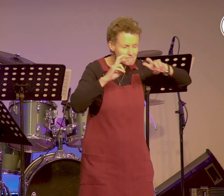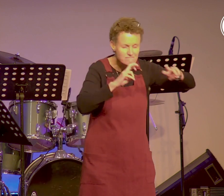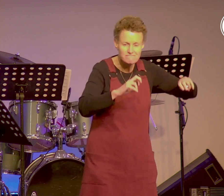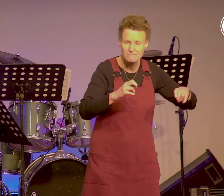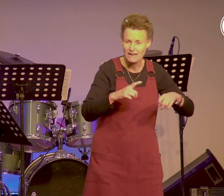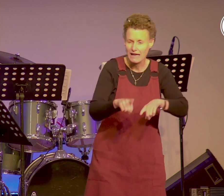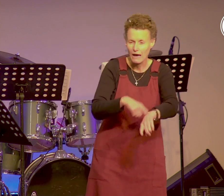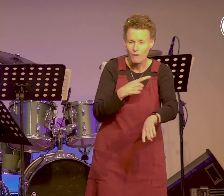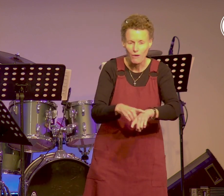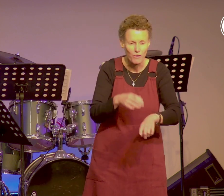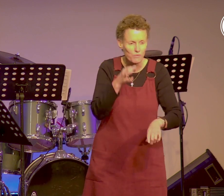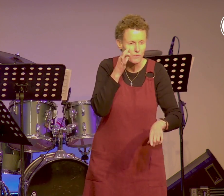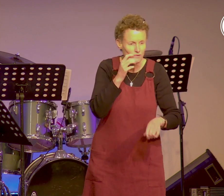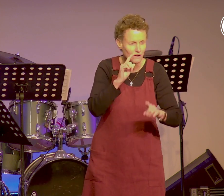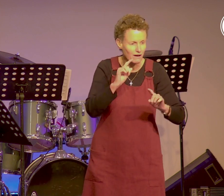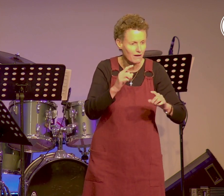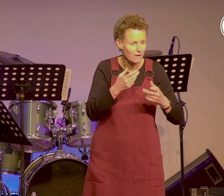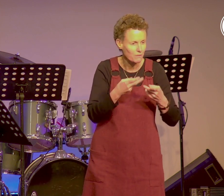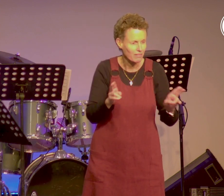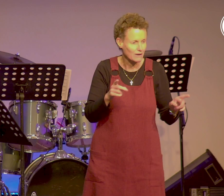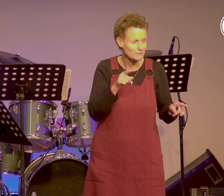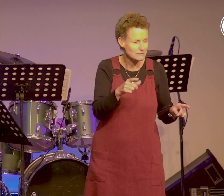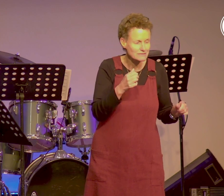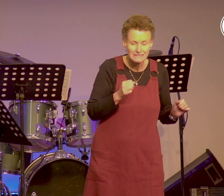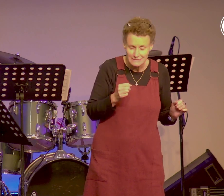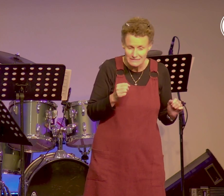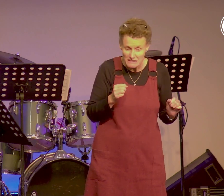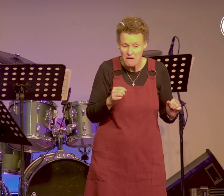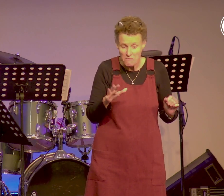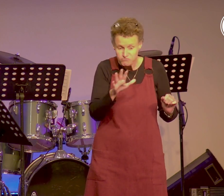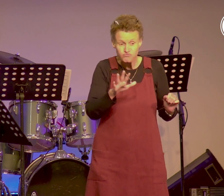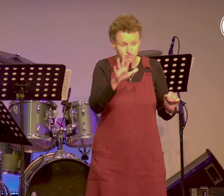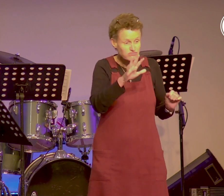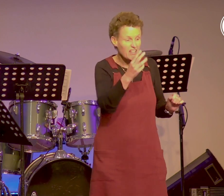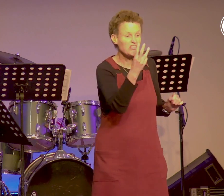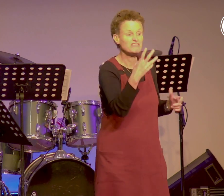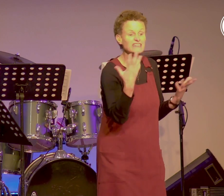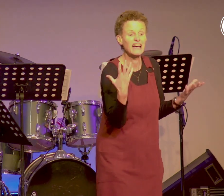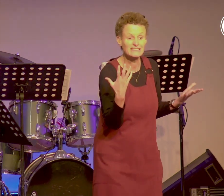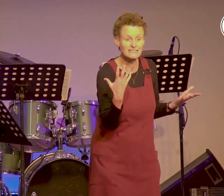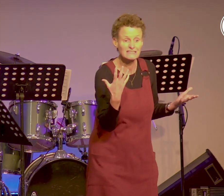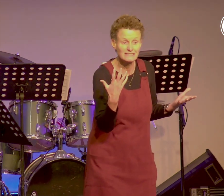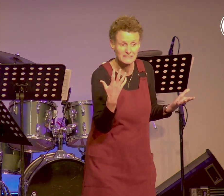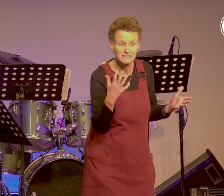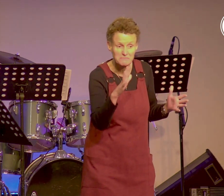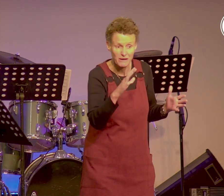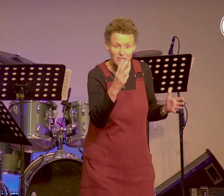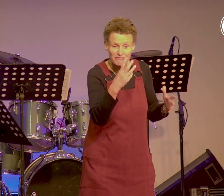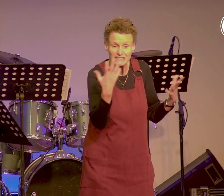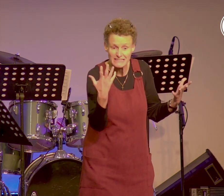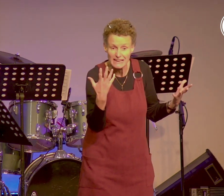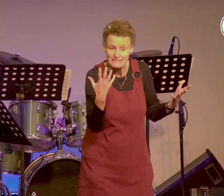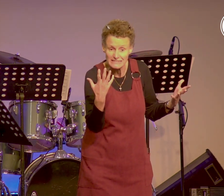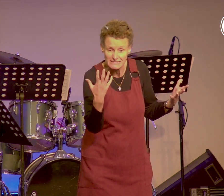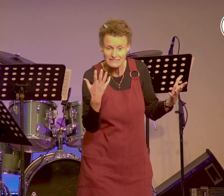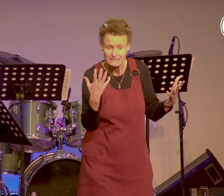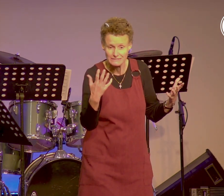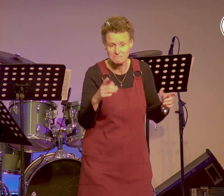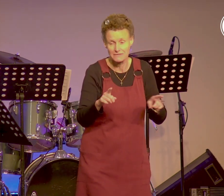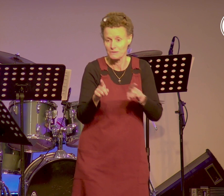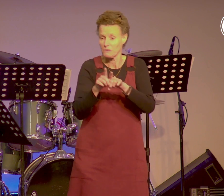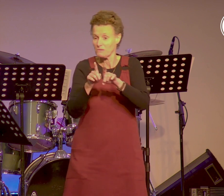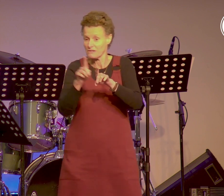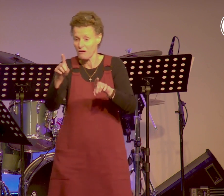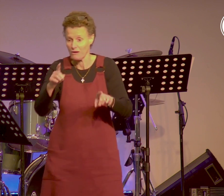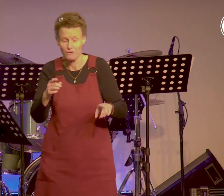Now I did a quick Google search to see how long you can survive without any water. And it's roughly 3 days, about 3 days